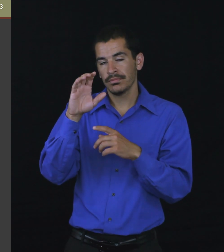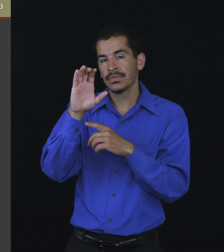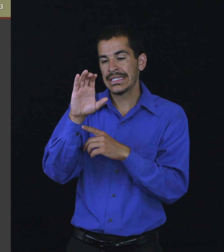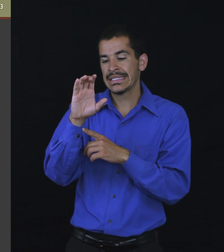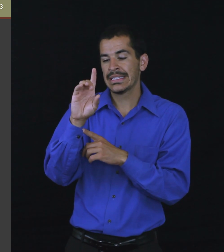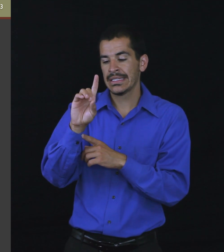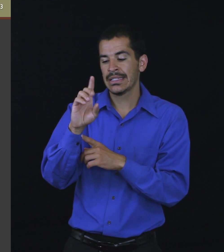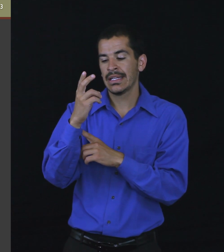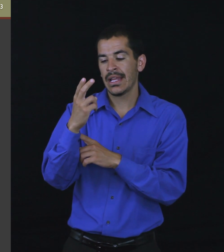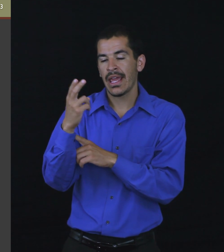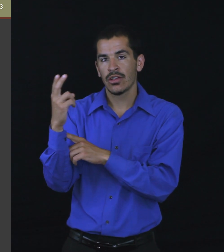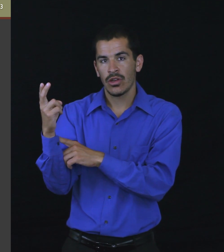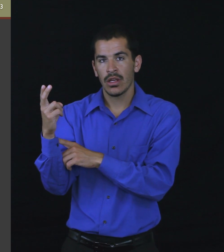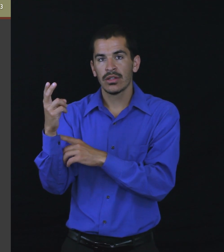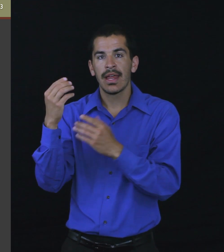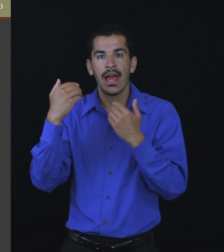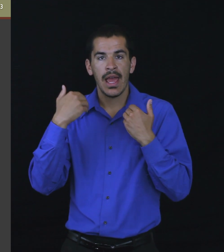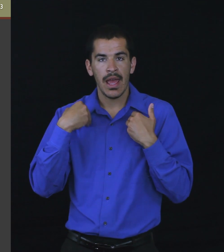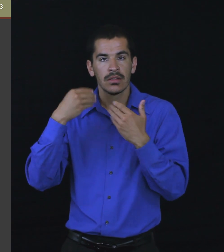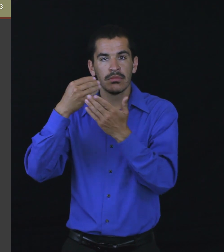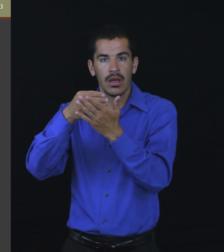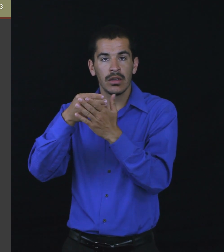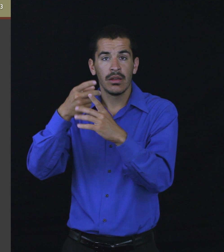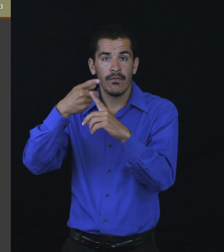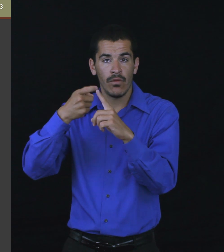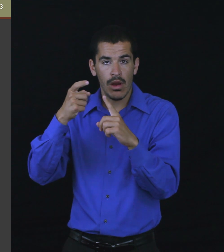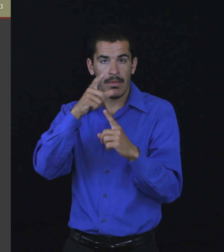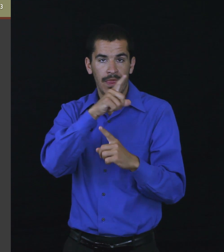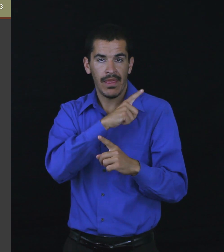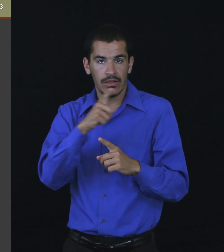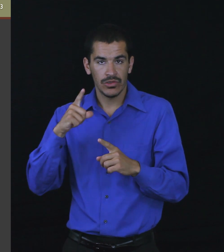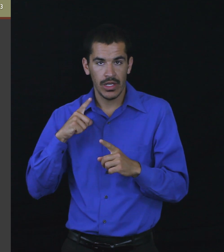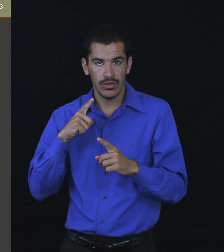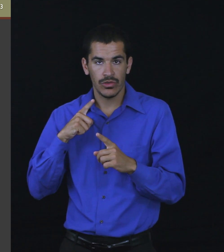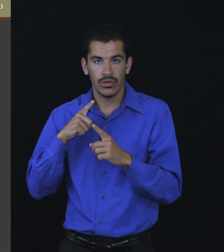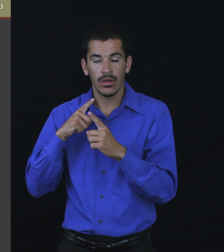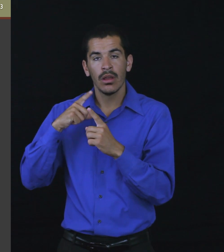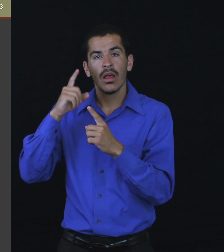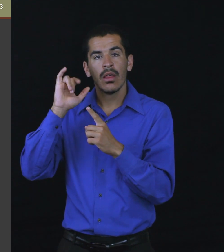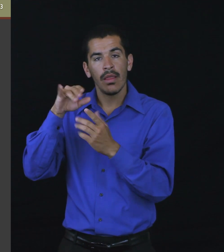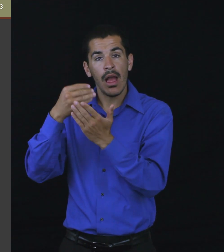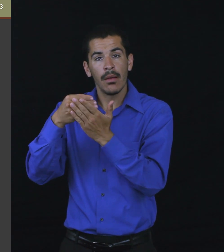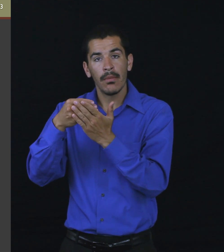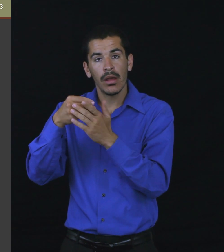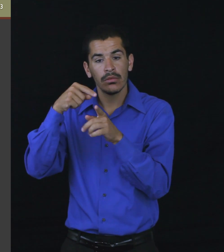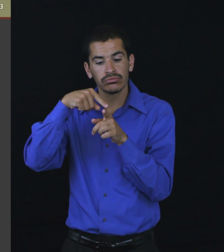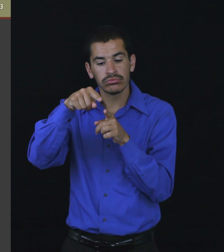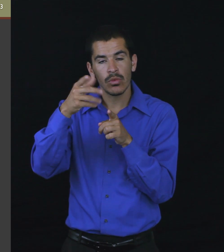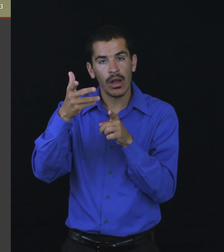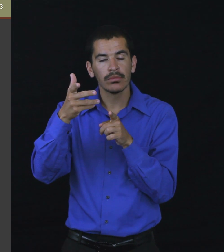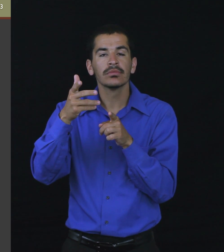CDHH has funds from the legislature to help create the DCC.